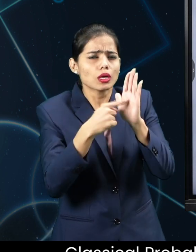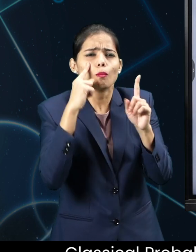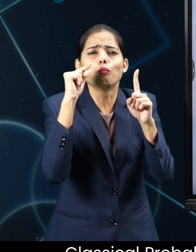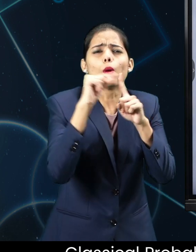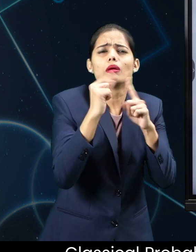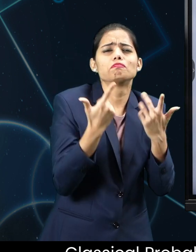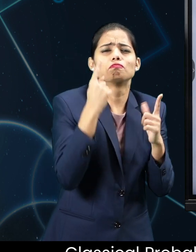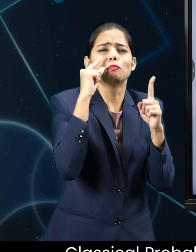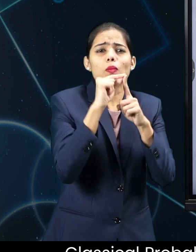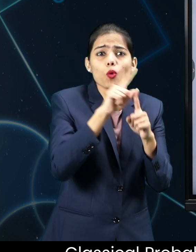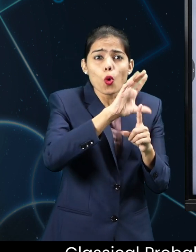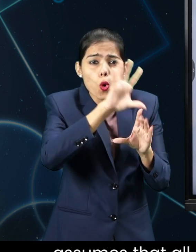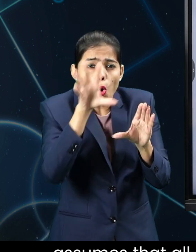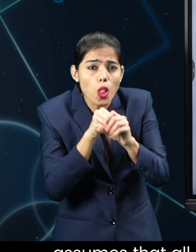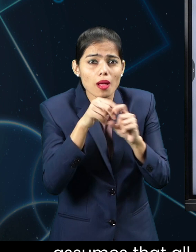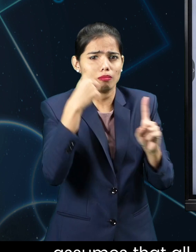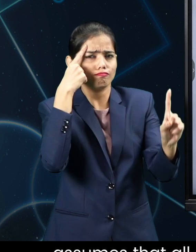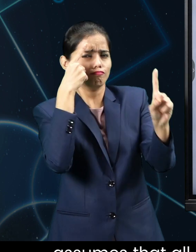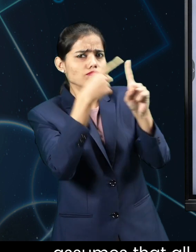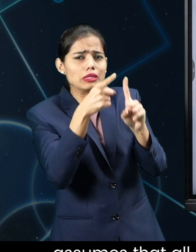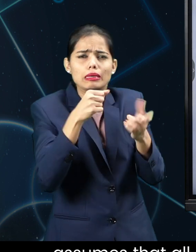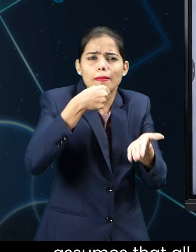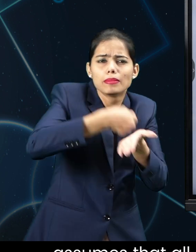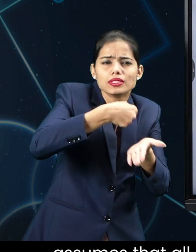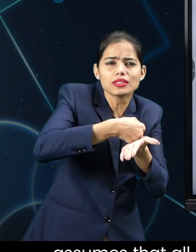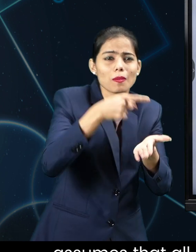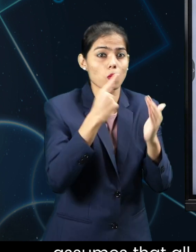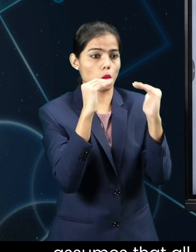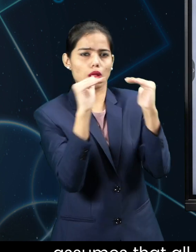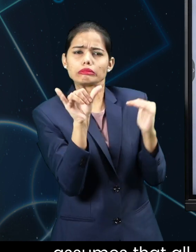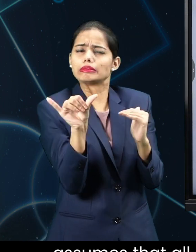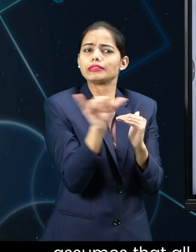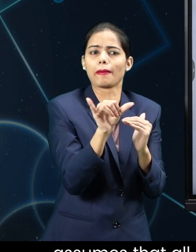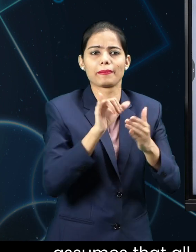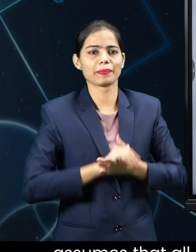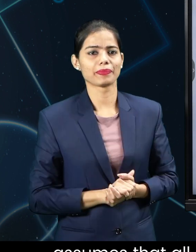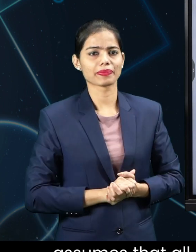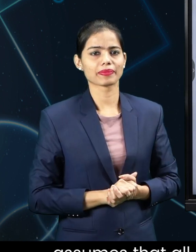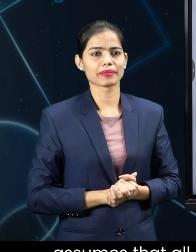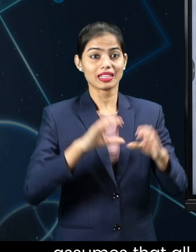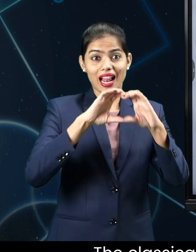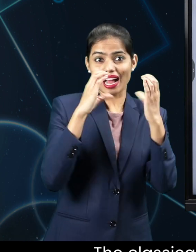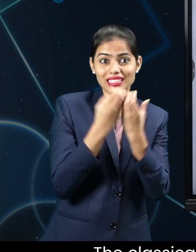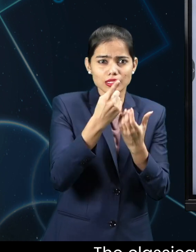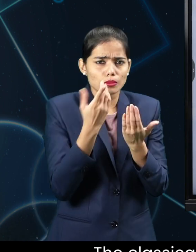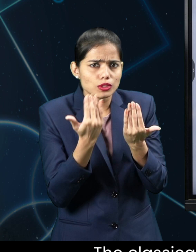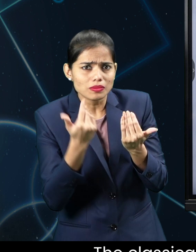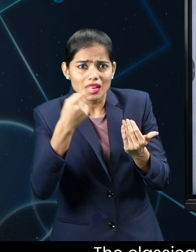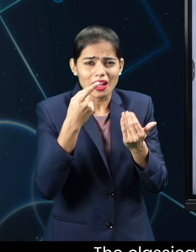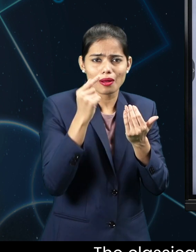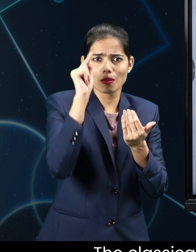theoretical approach, assumes that all outcomes in a sample space are equally likely. The